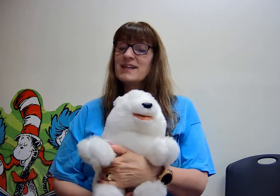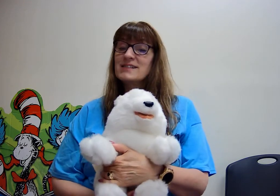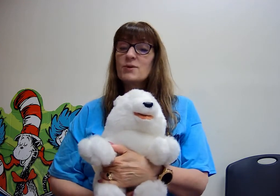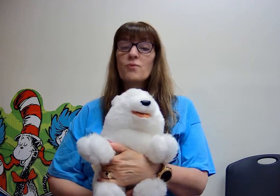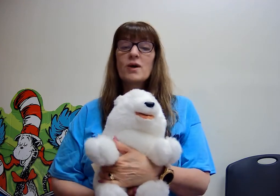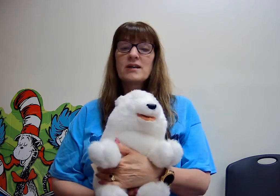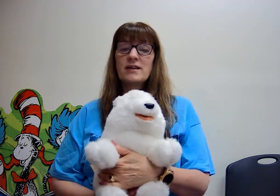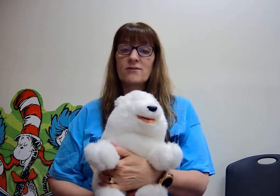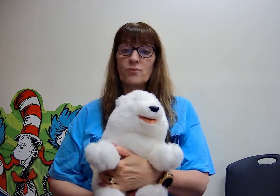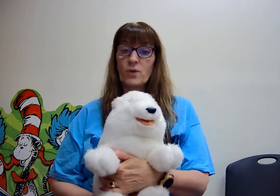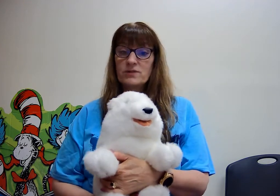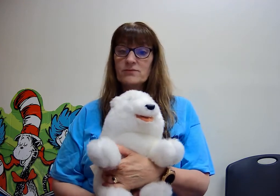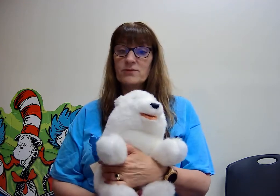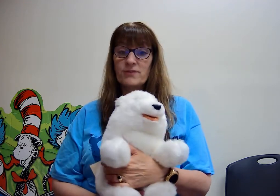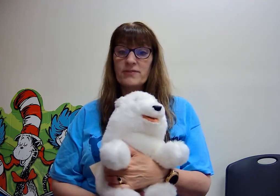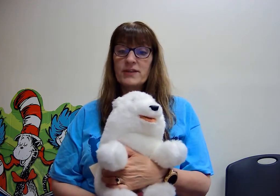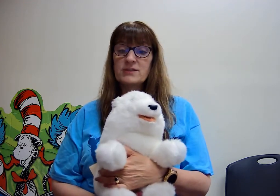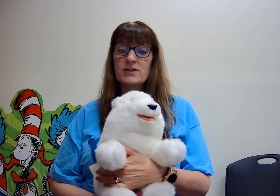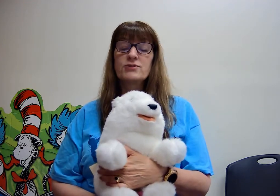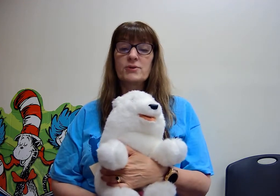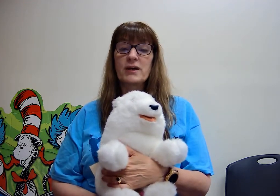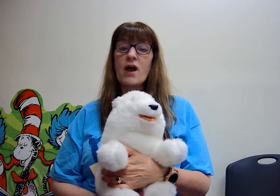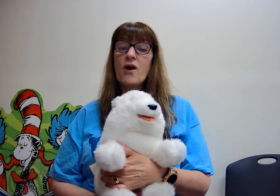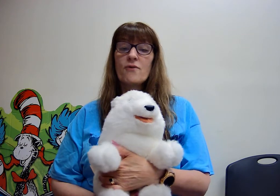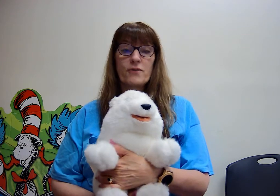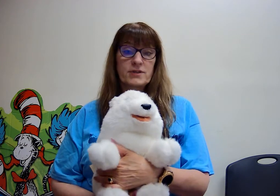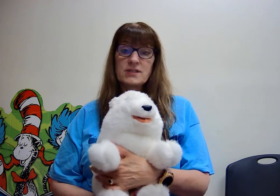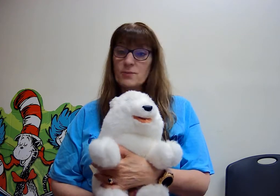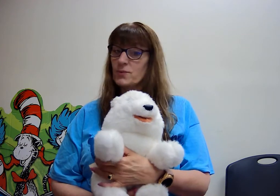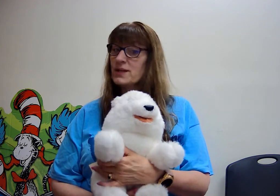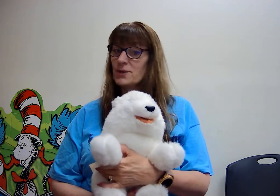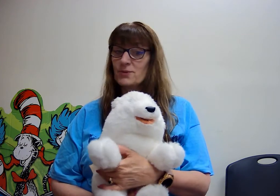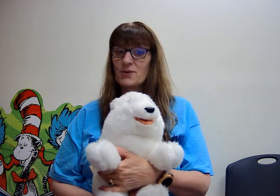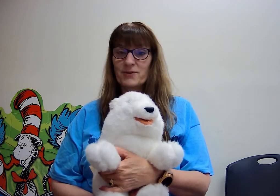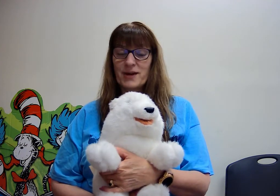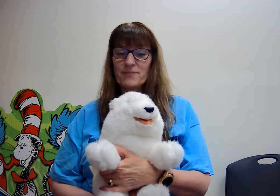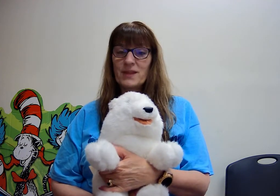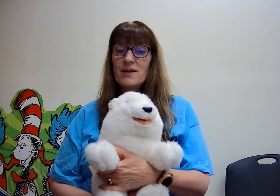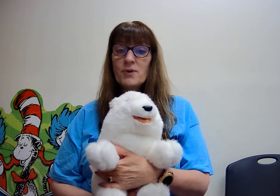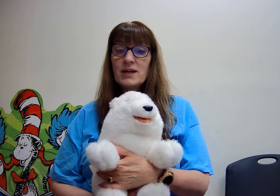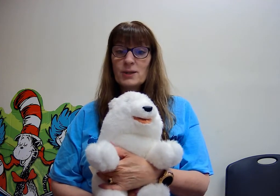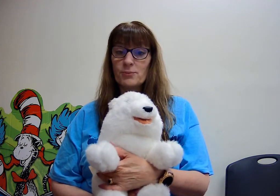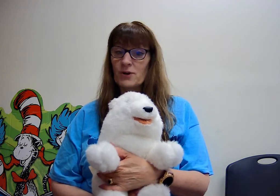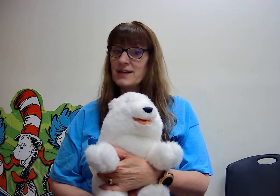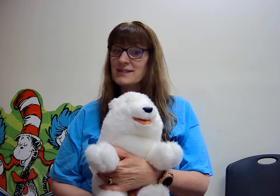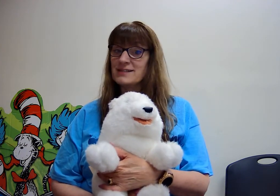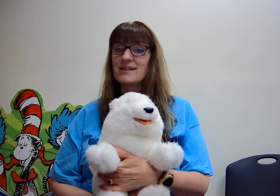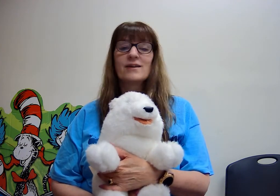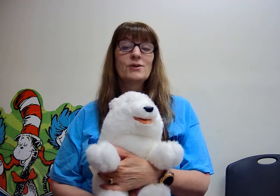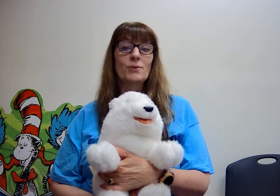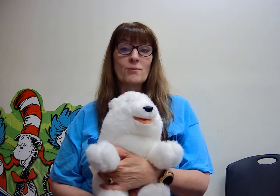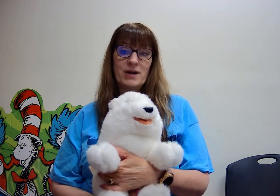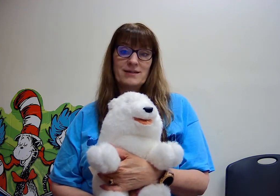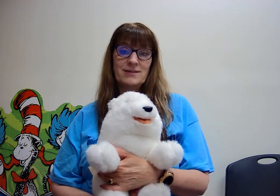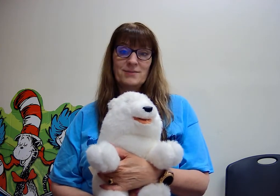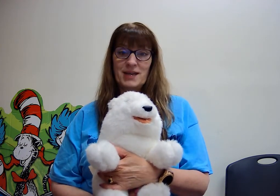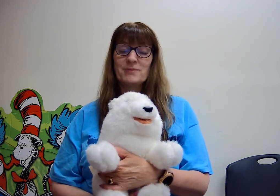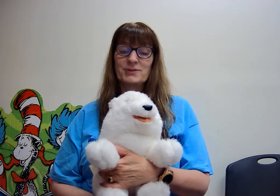see what kind of wonderful, fun things they're doing for the summer reading program and what kind of prizes you might be able to